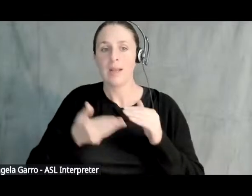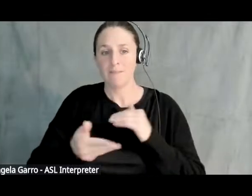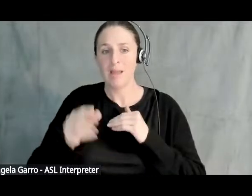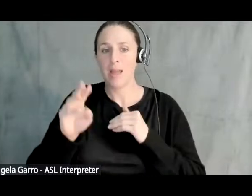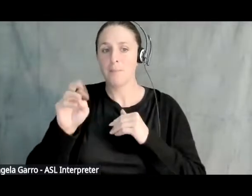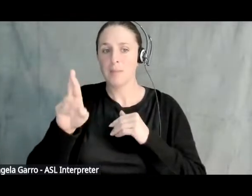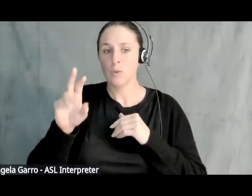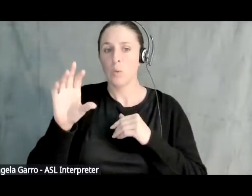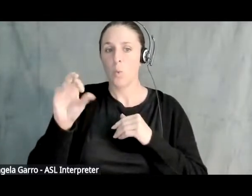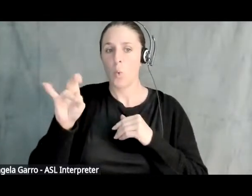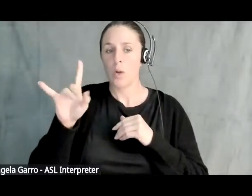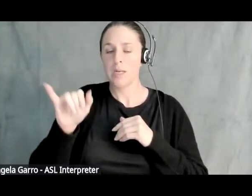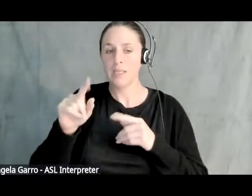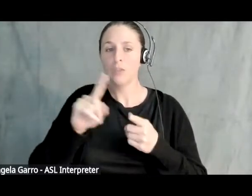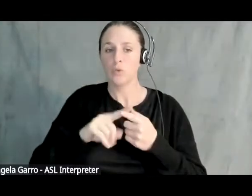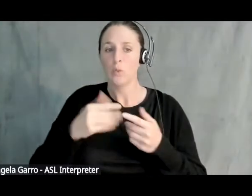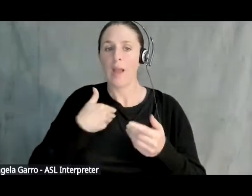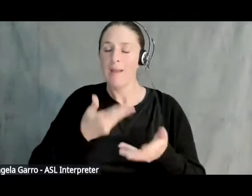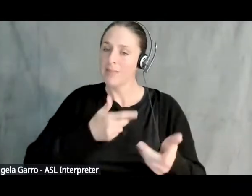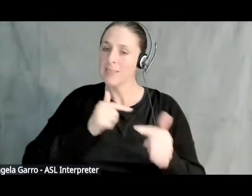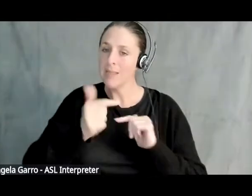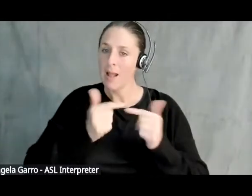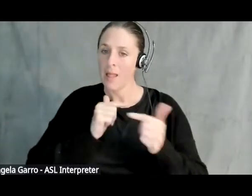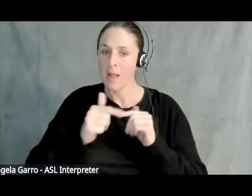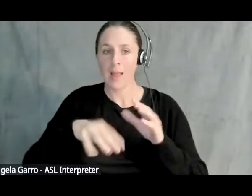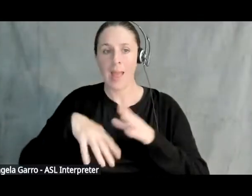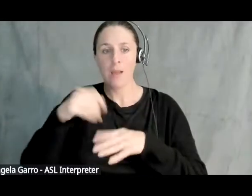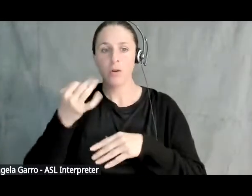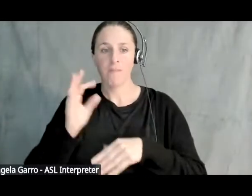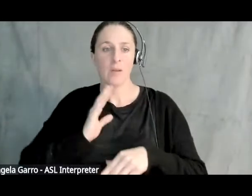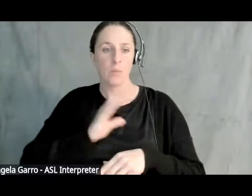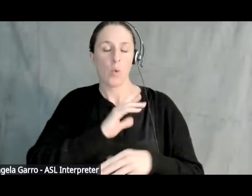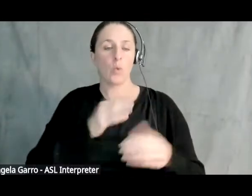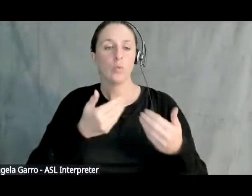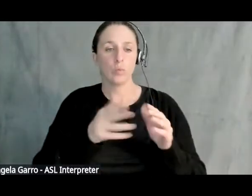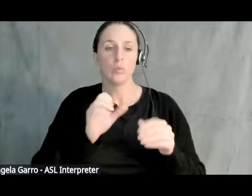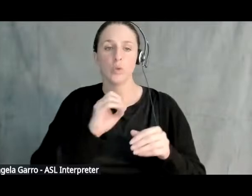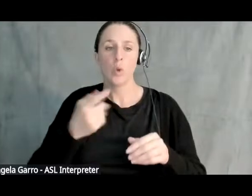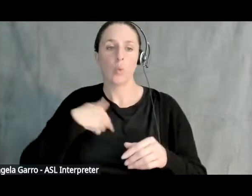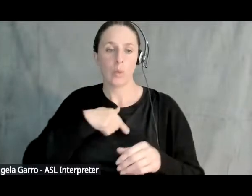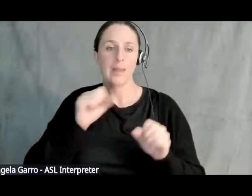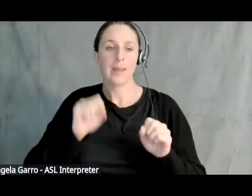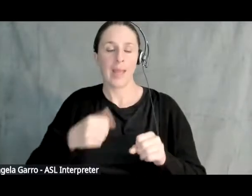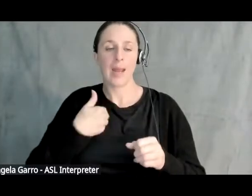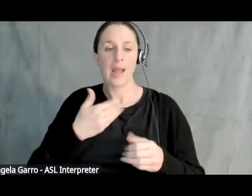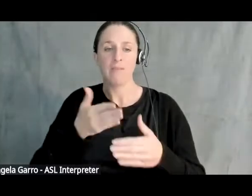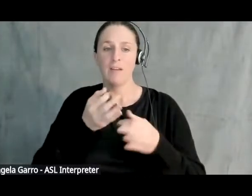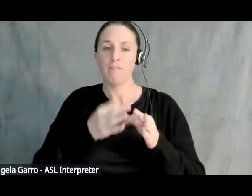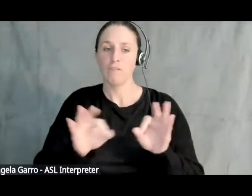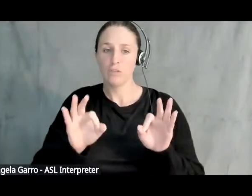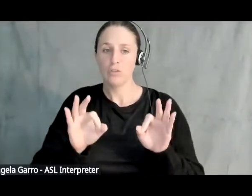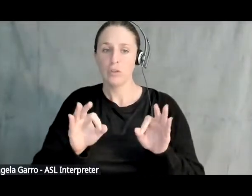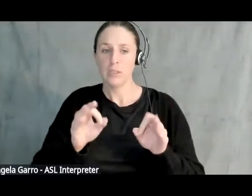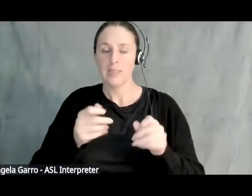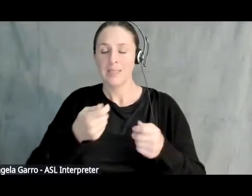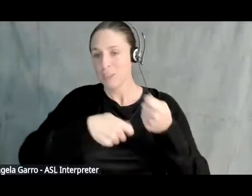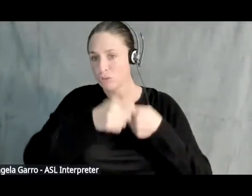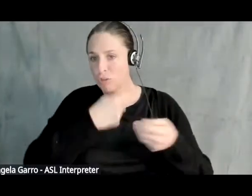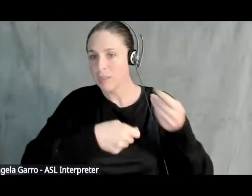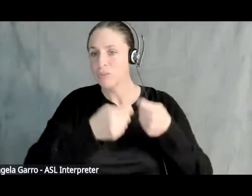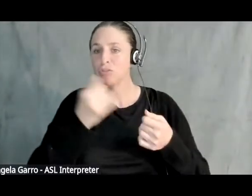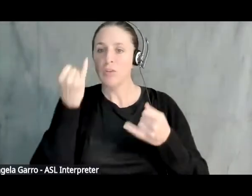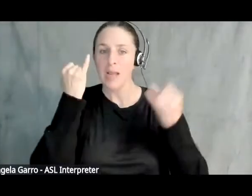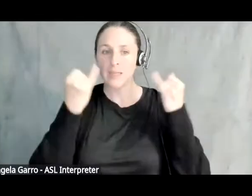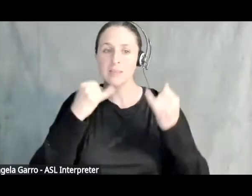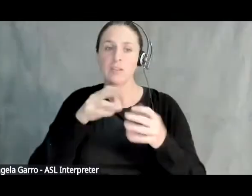have dialogue outside the boardroom so that we can have a free exchange of ideas. And I look forward to learning more from